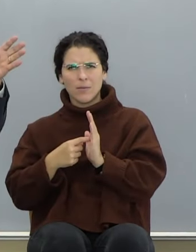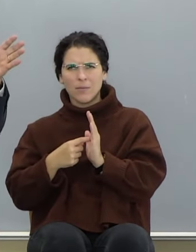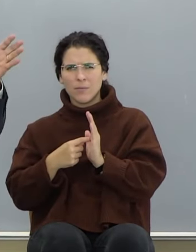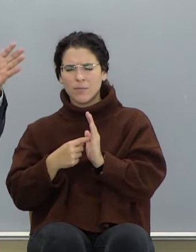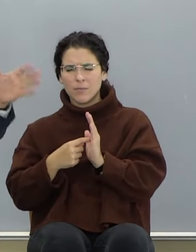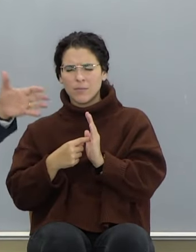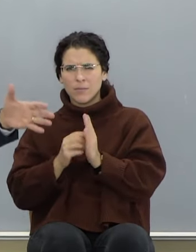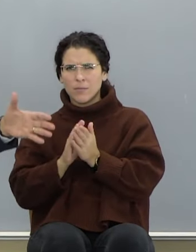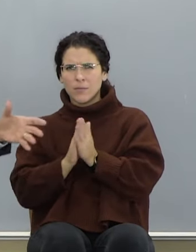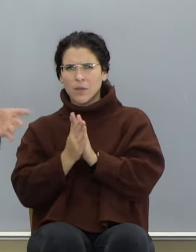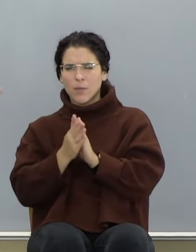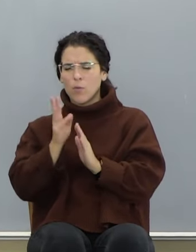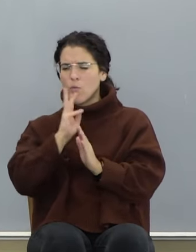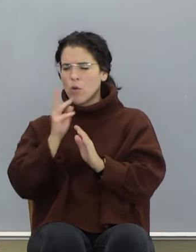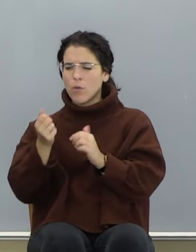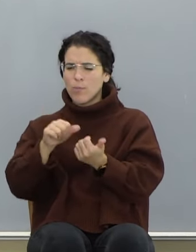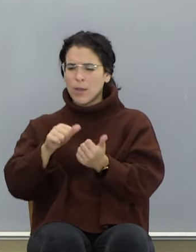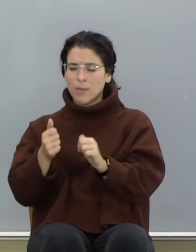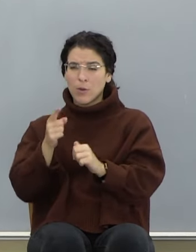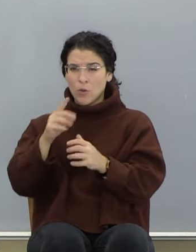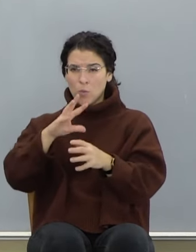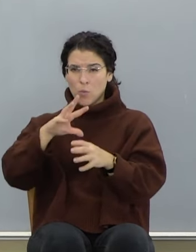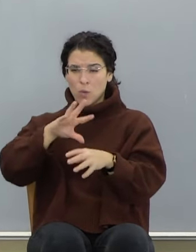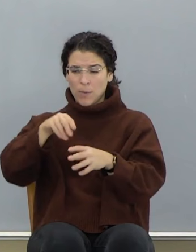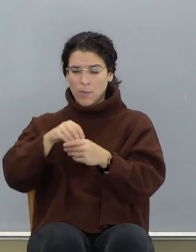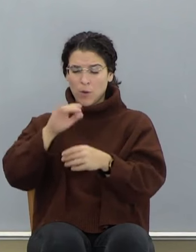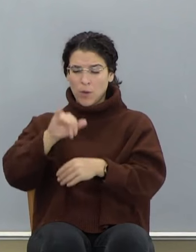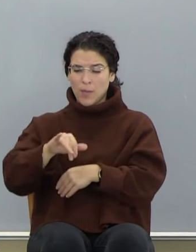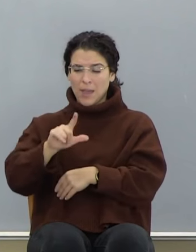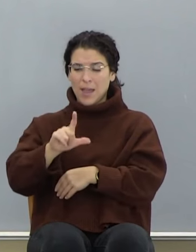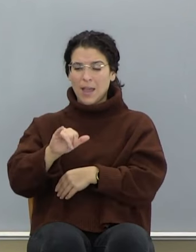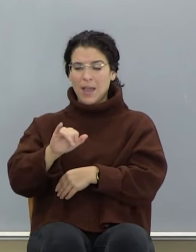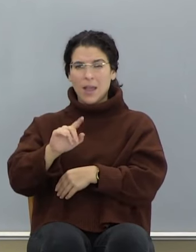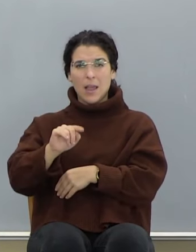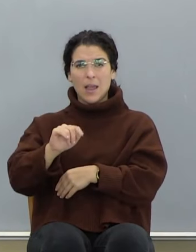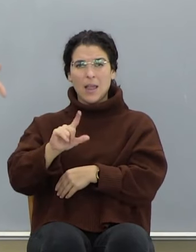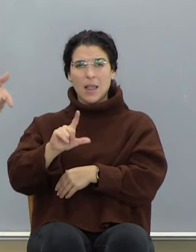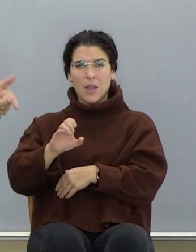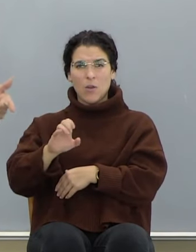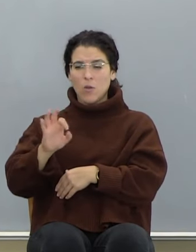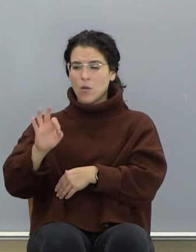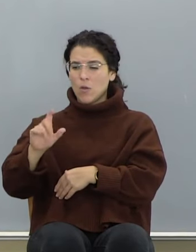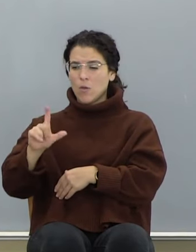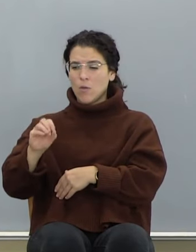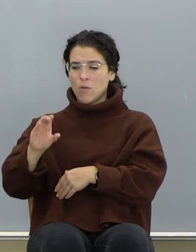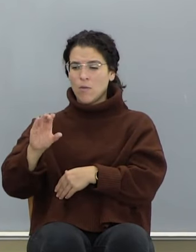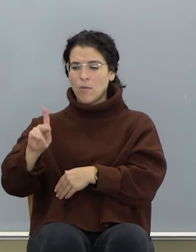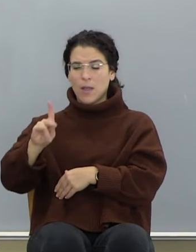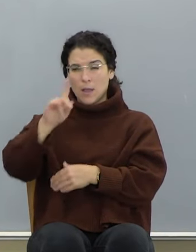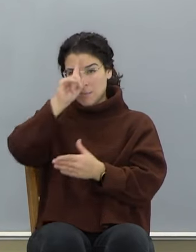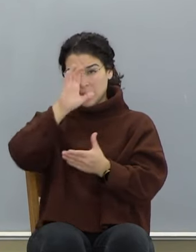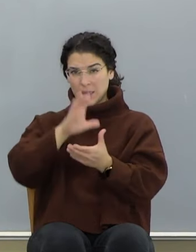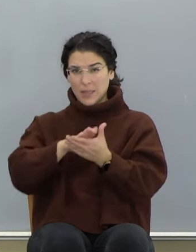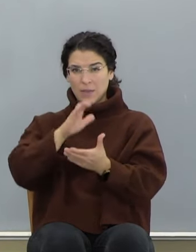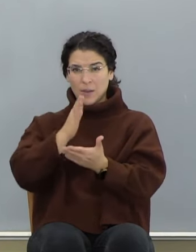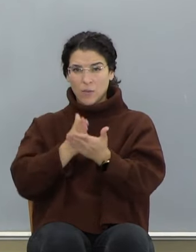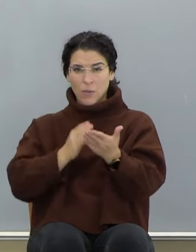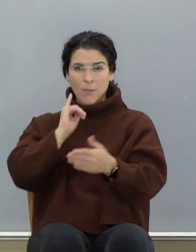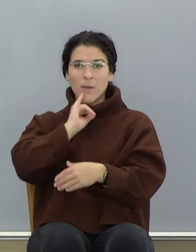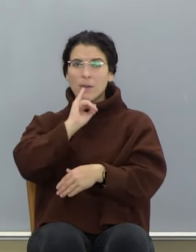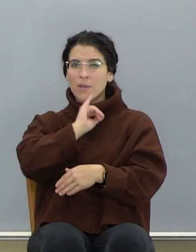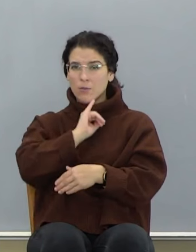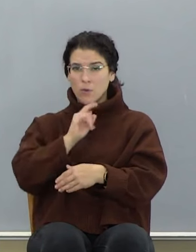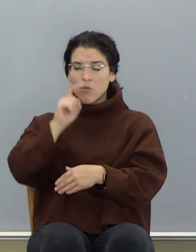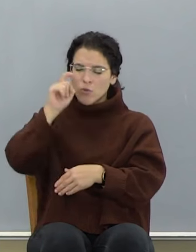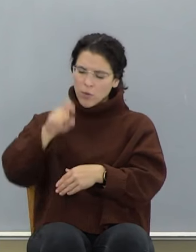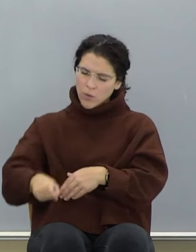get water baptized. You want to be a part of that little flock? You want to be a part of that believing remnant? Then you were required to